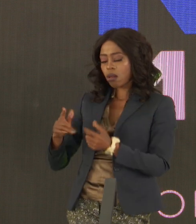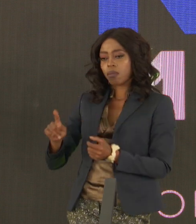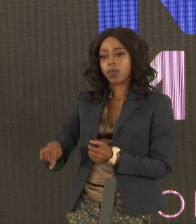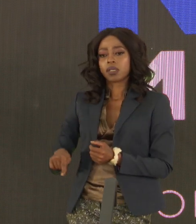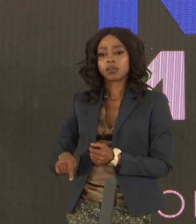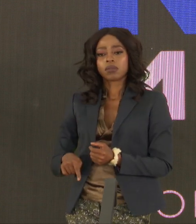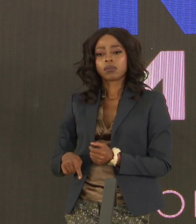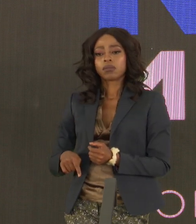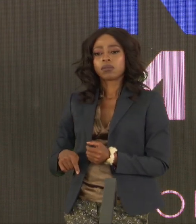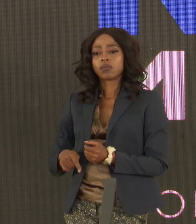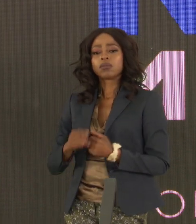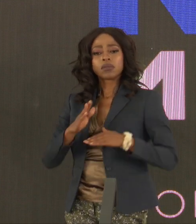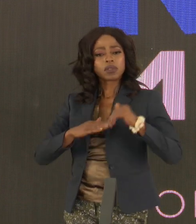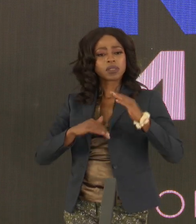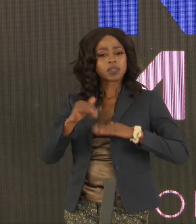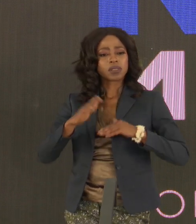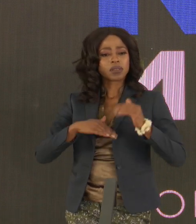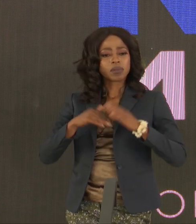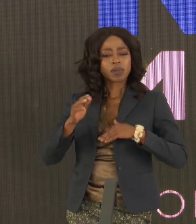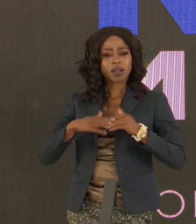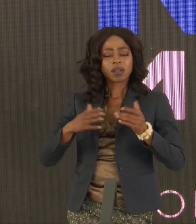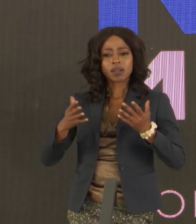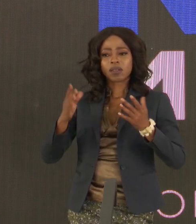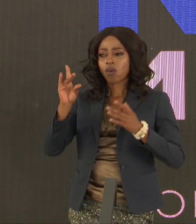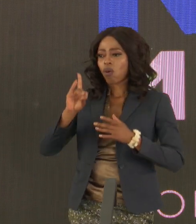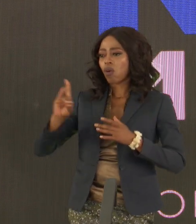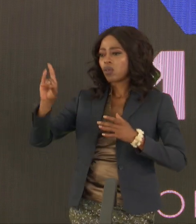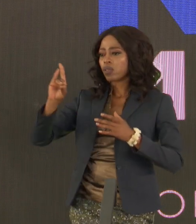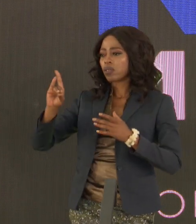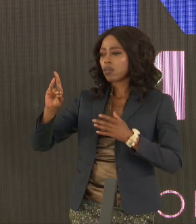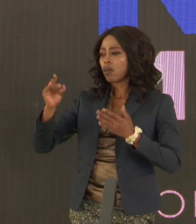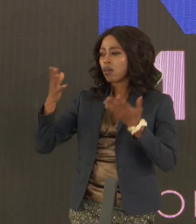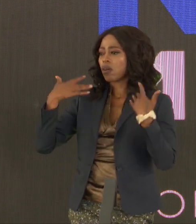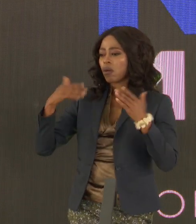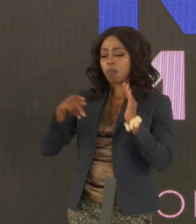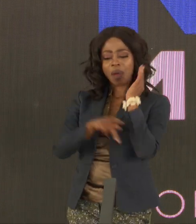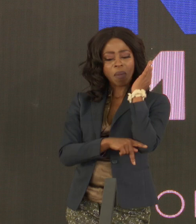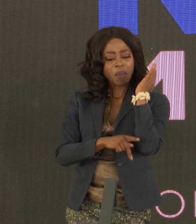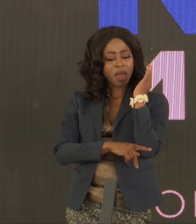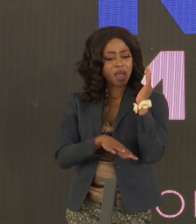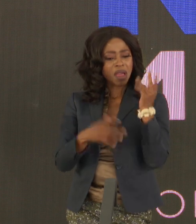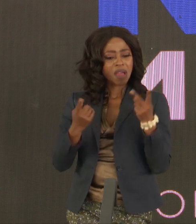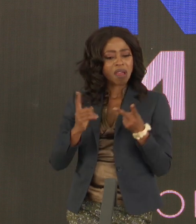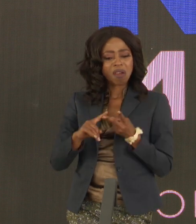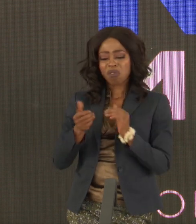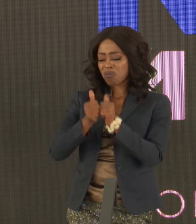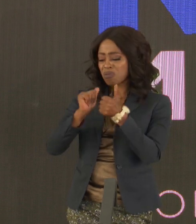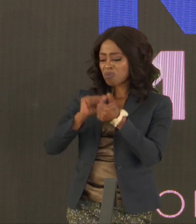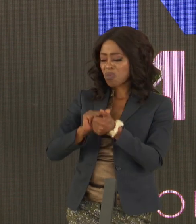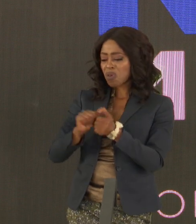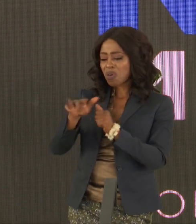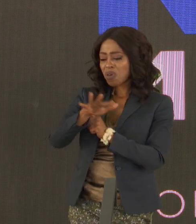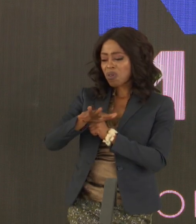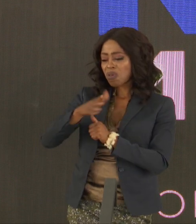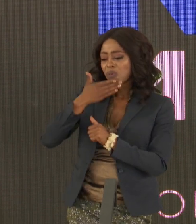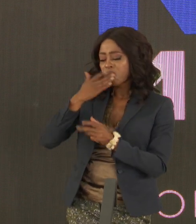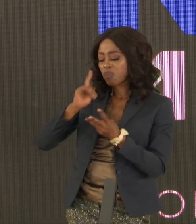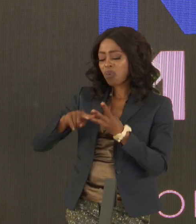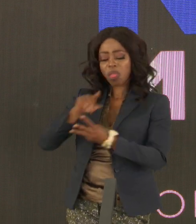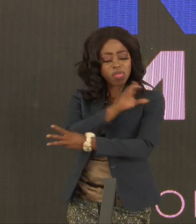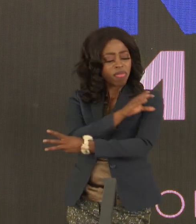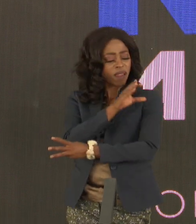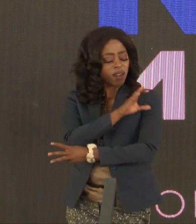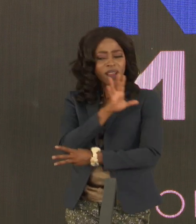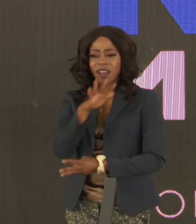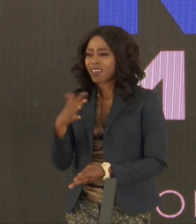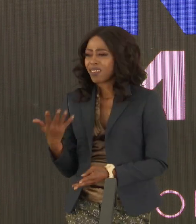They build open-air hostels with no parks, with no sports facilities, with no clinics,